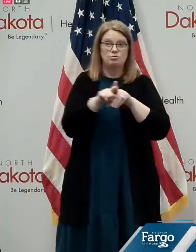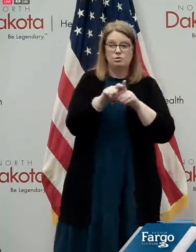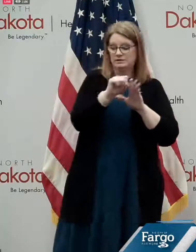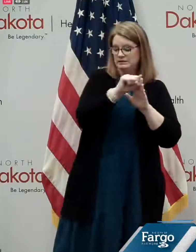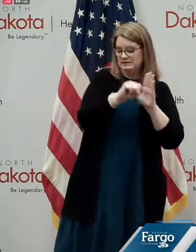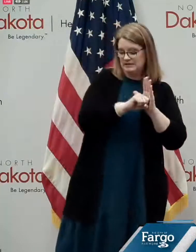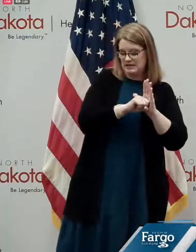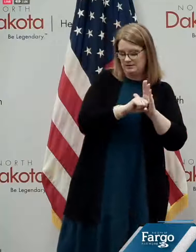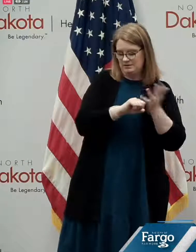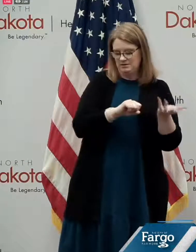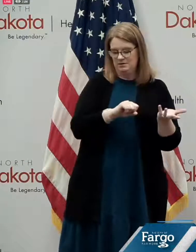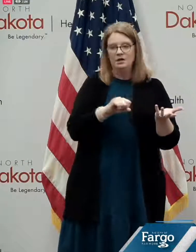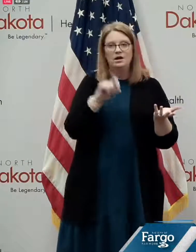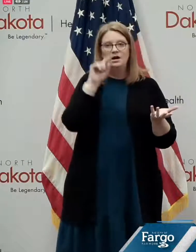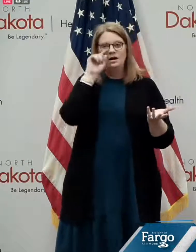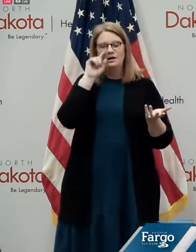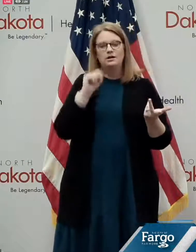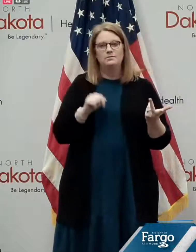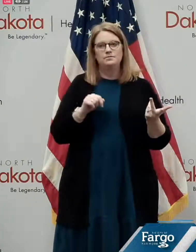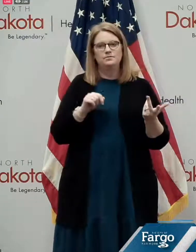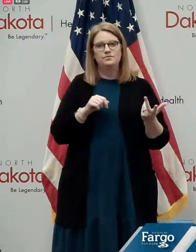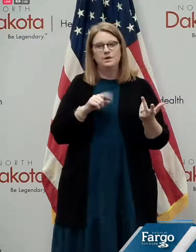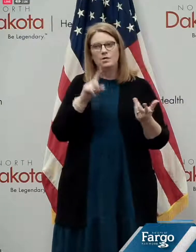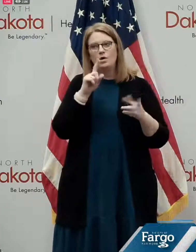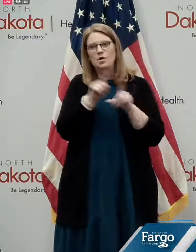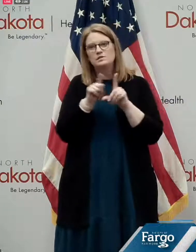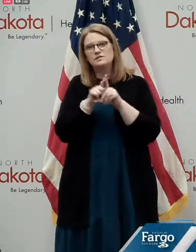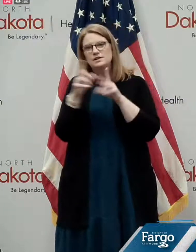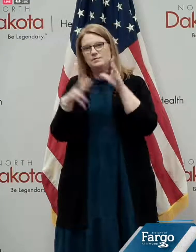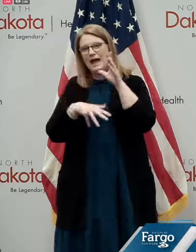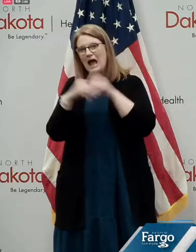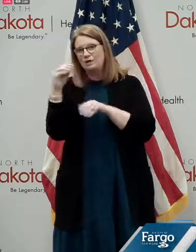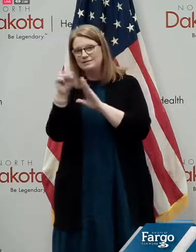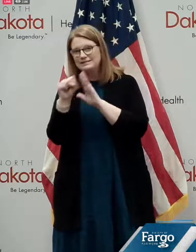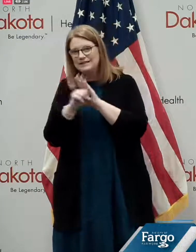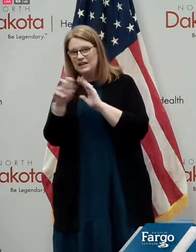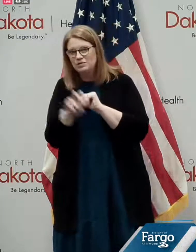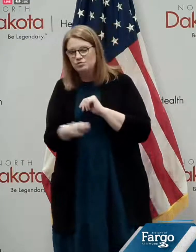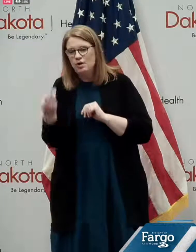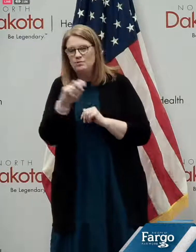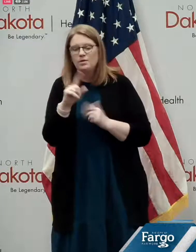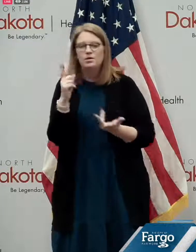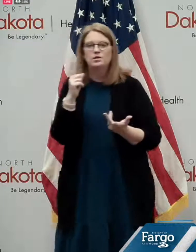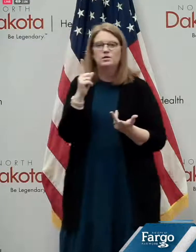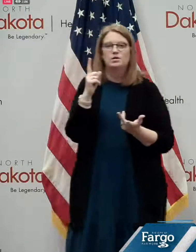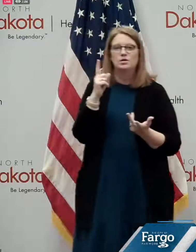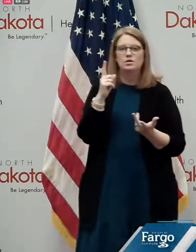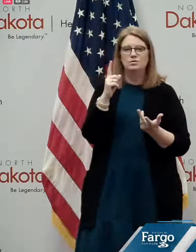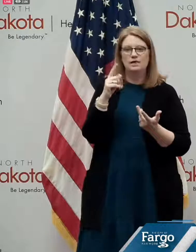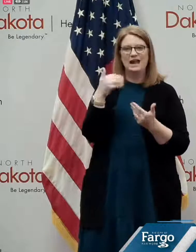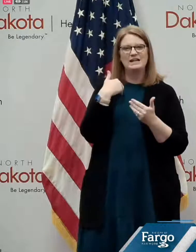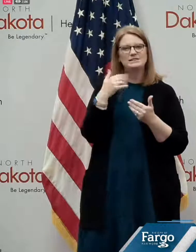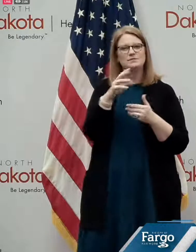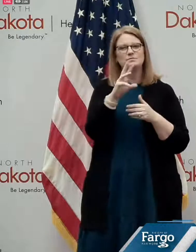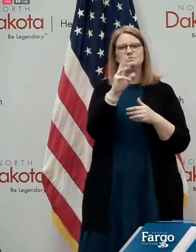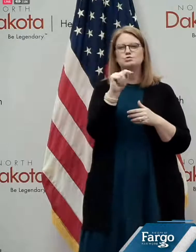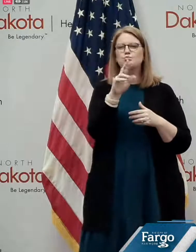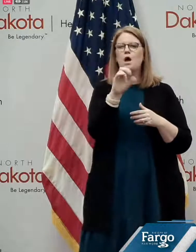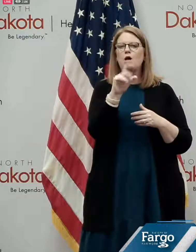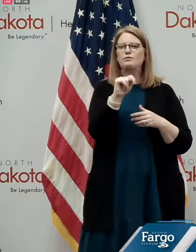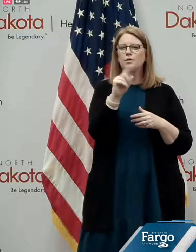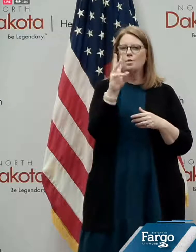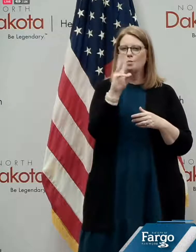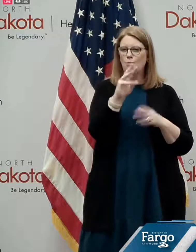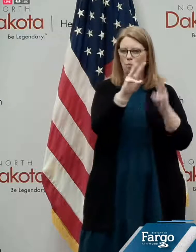ones. We did have some out-of-state travel. We obtained 1,550 large cutthroat trout from Wyoming, and those went into